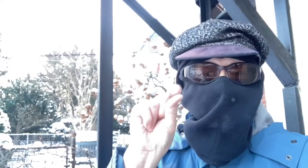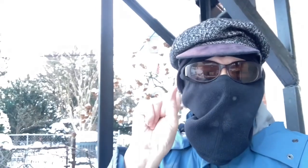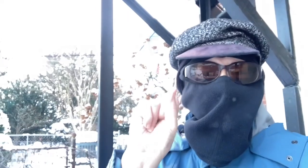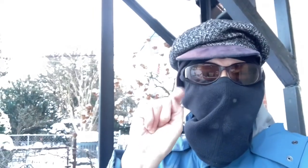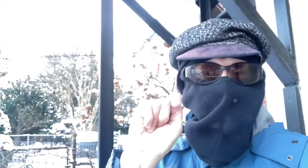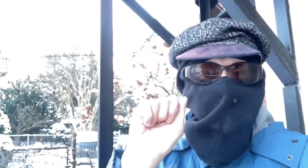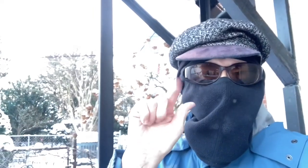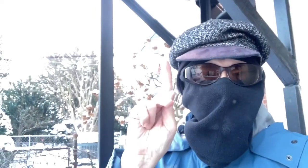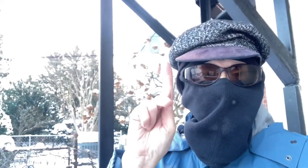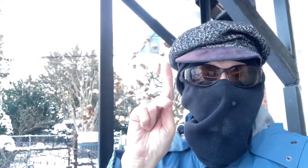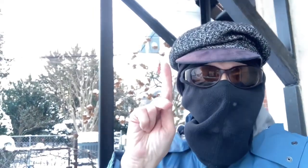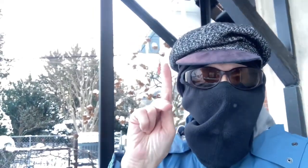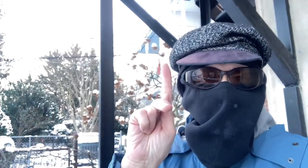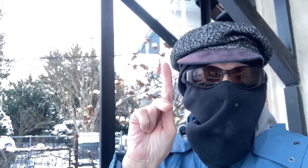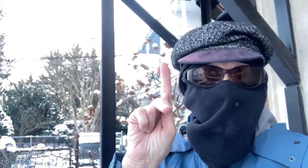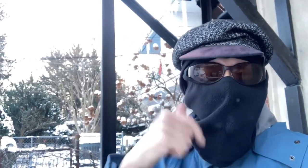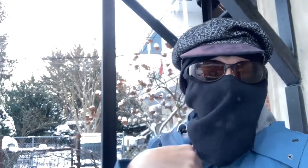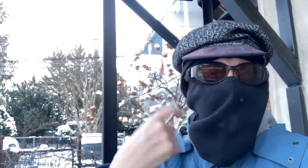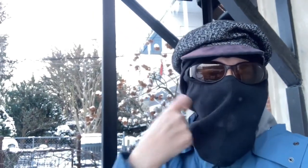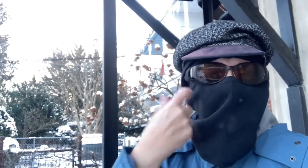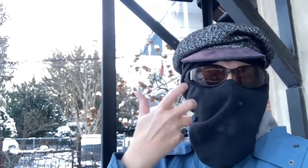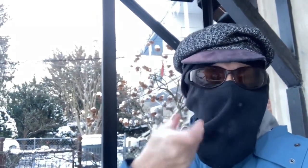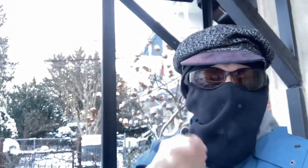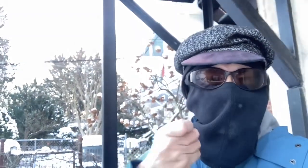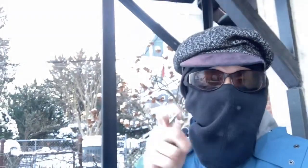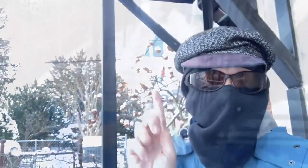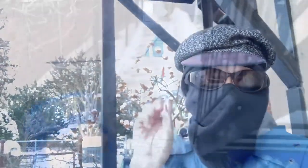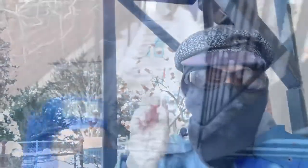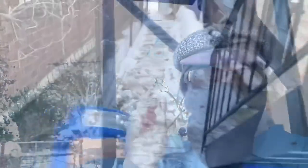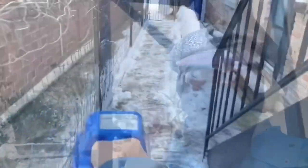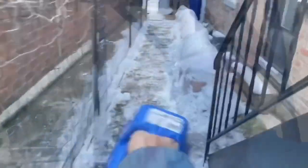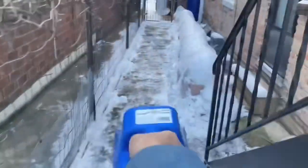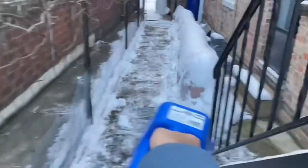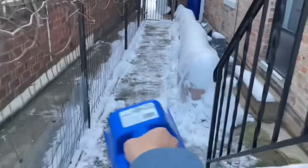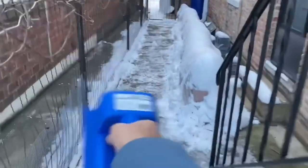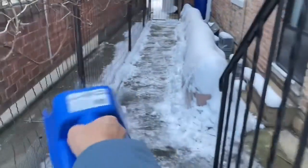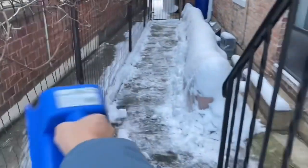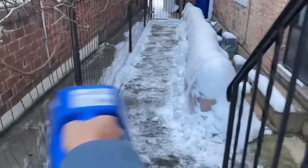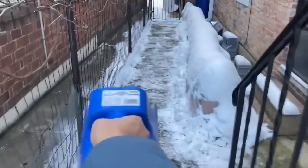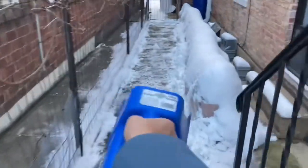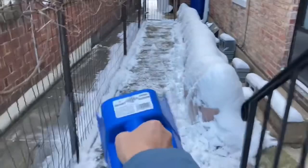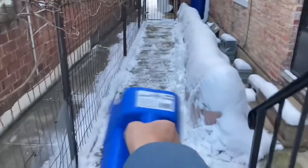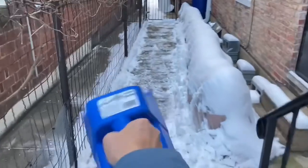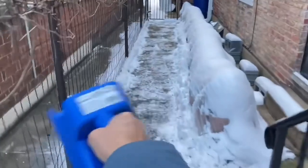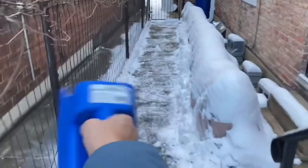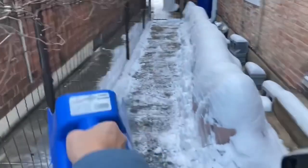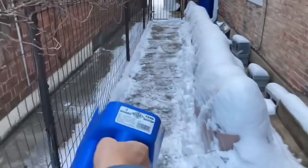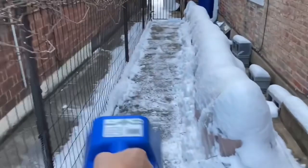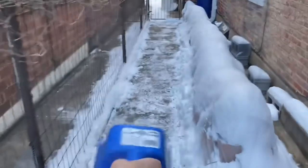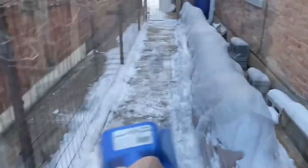filming. But first I want to show you the green stalk. I've already shoveled along here. Let's get it